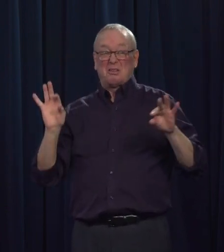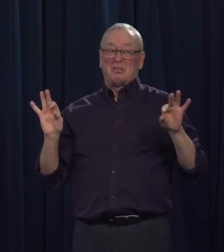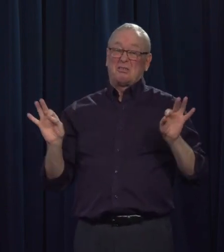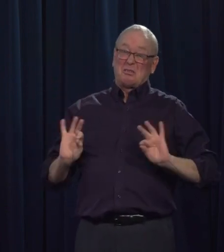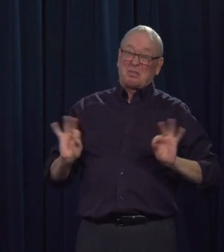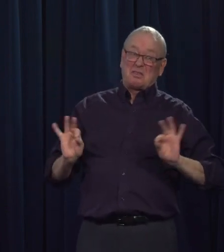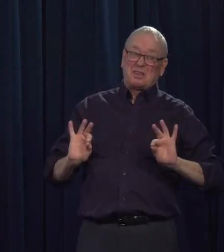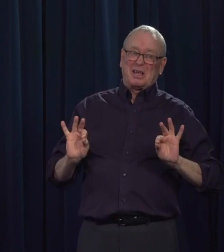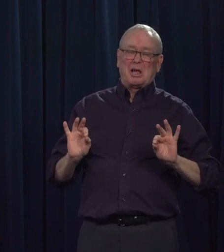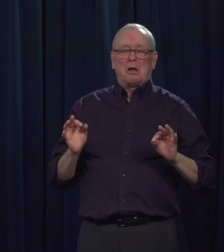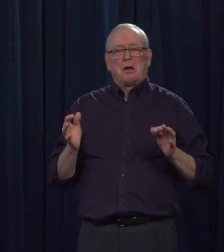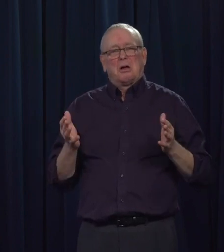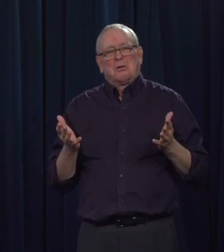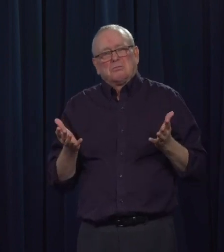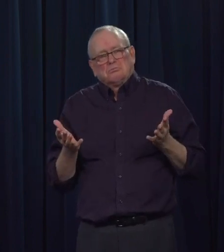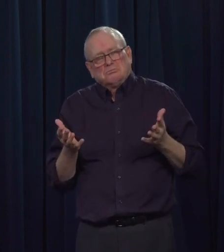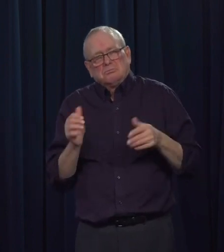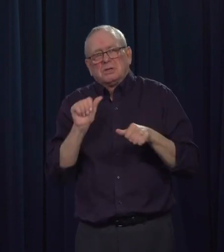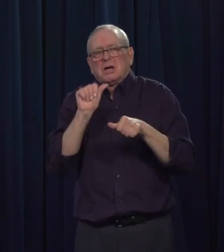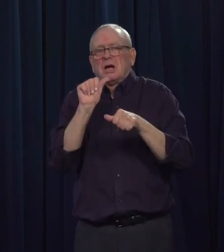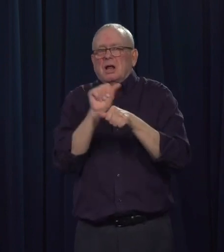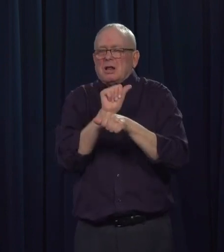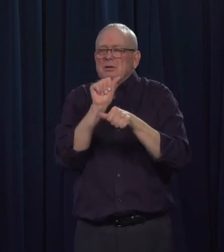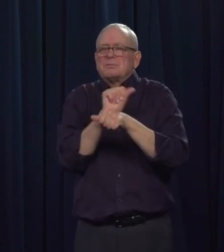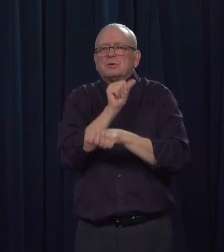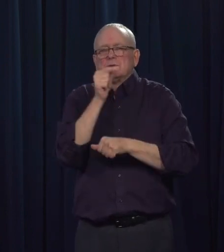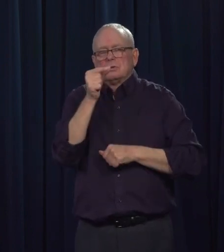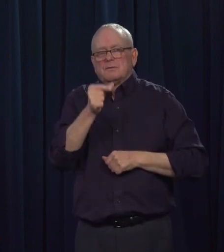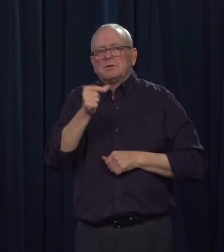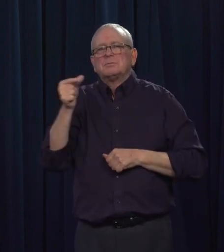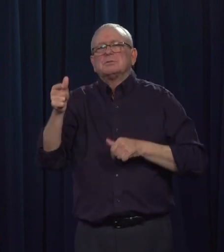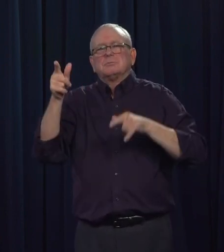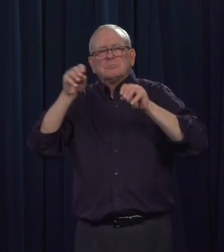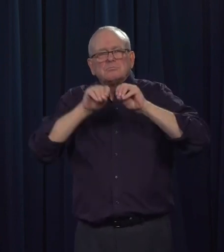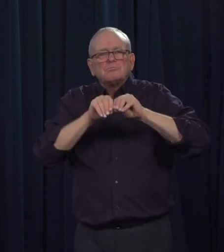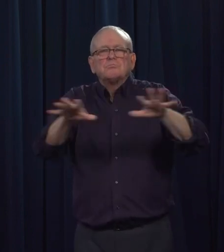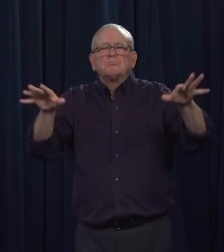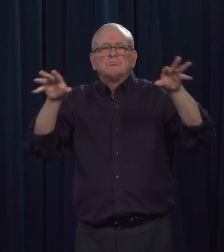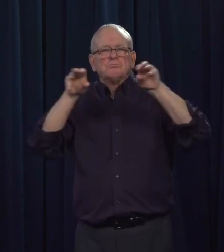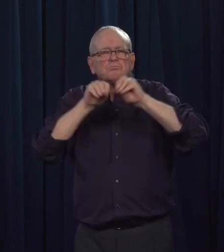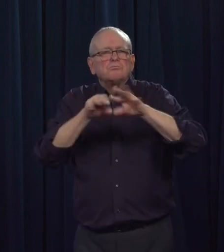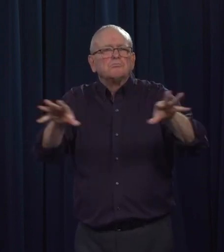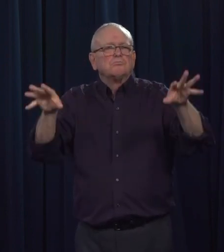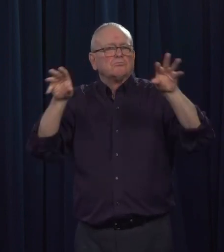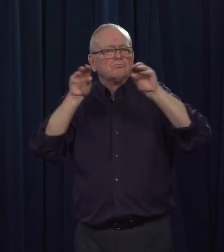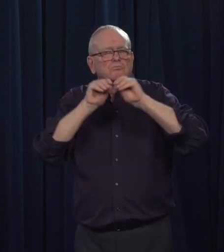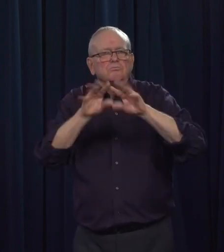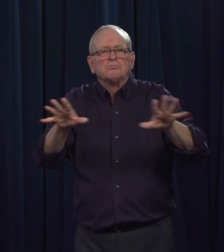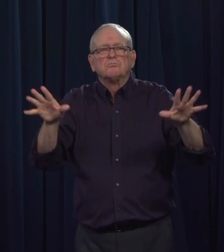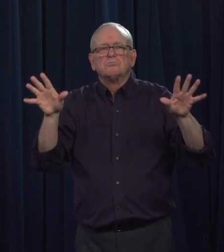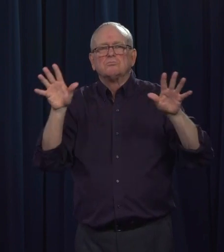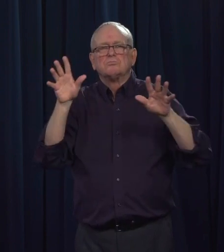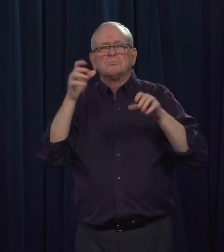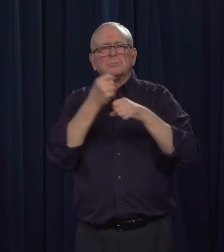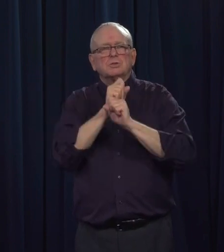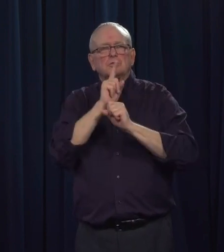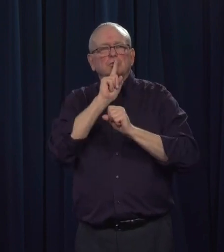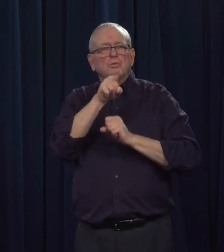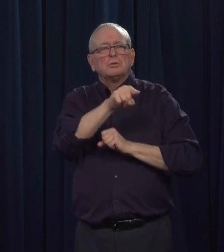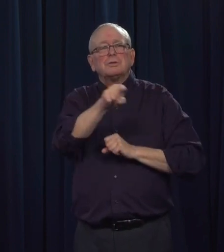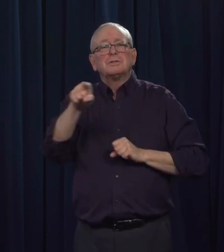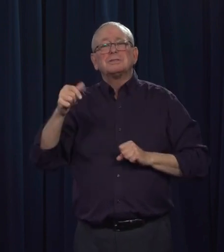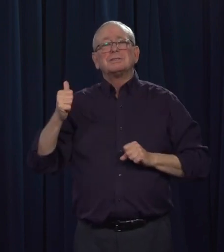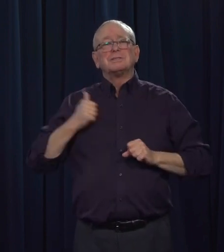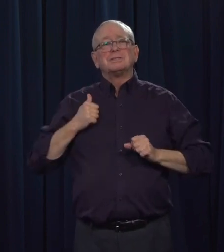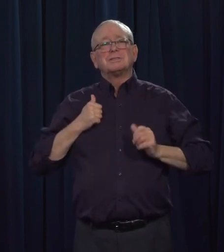is aware, the Alberta government has been trying to get messaging out in places where snowbirds are so that they are aware of what they need to do, but that doesn't guarantee